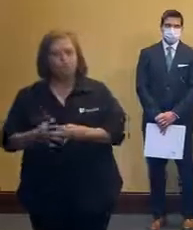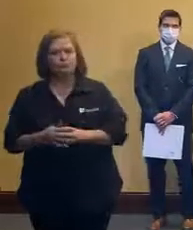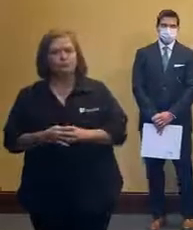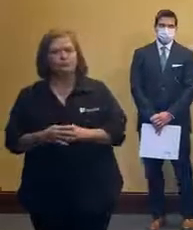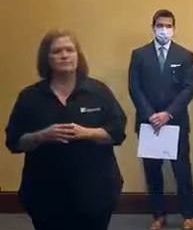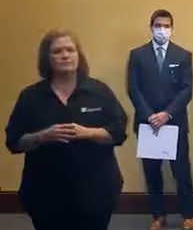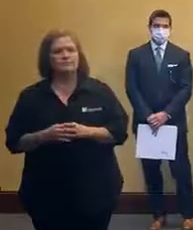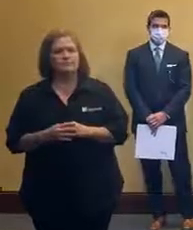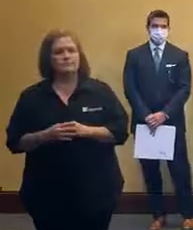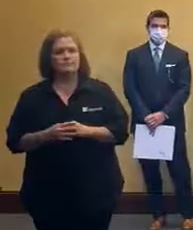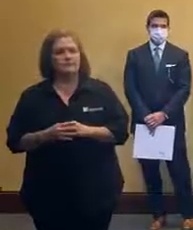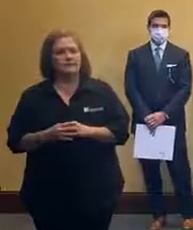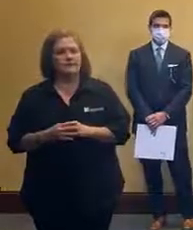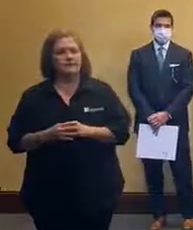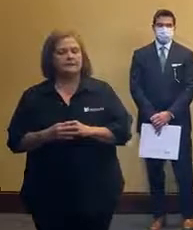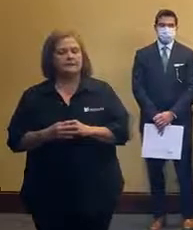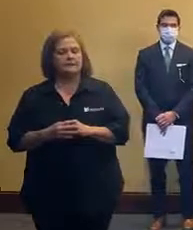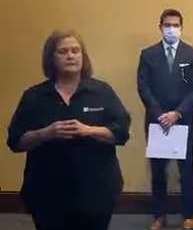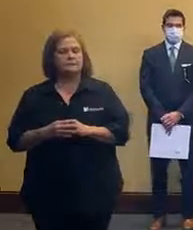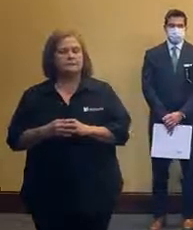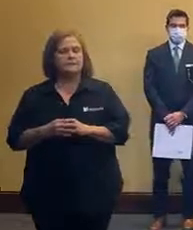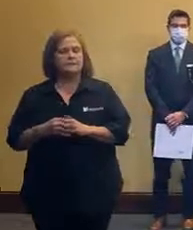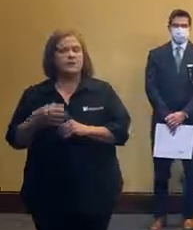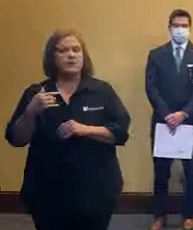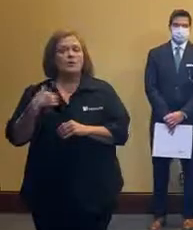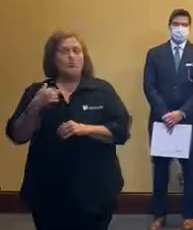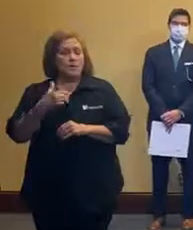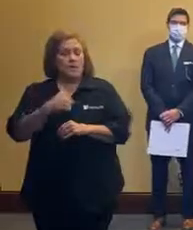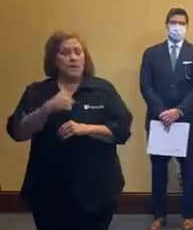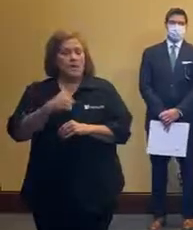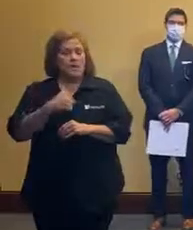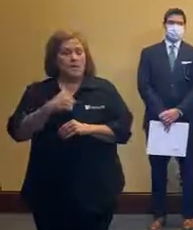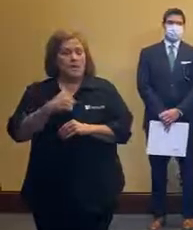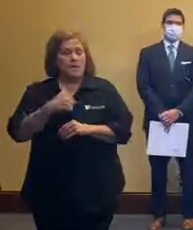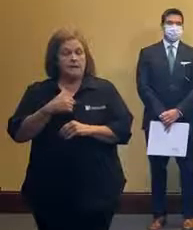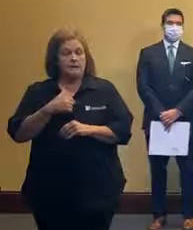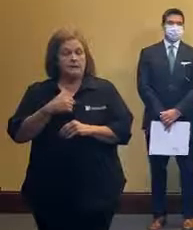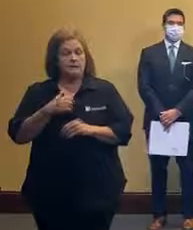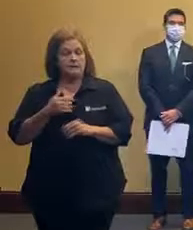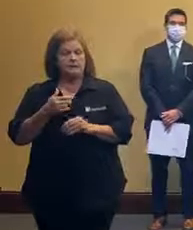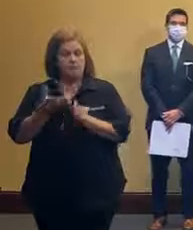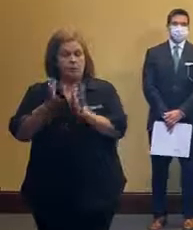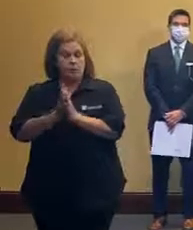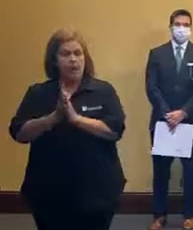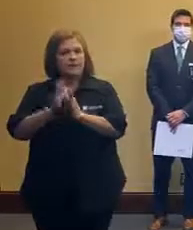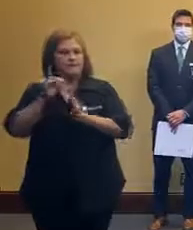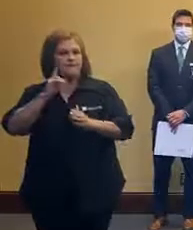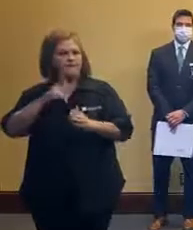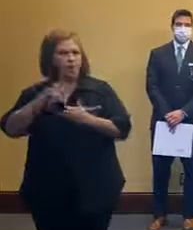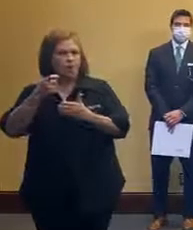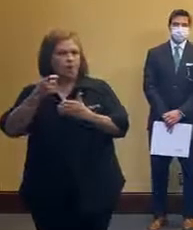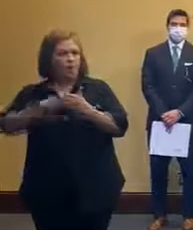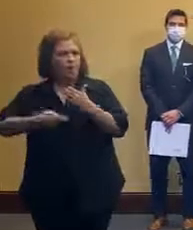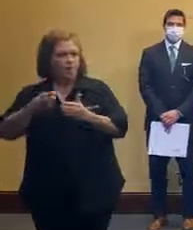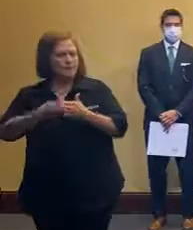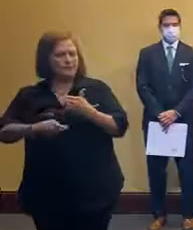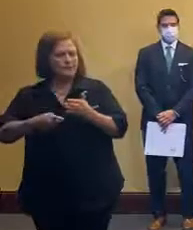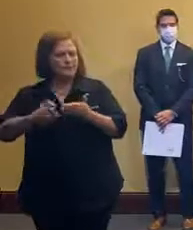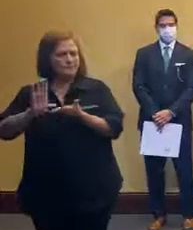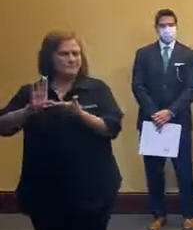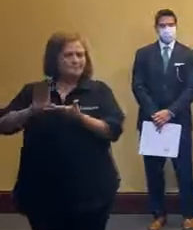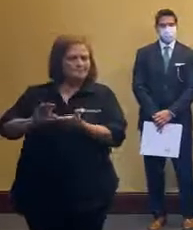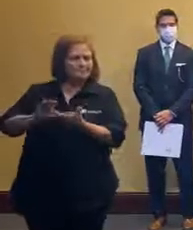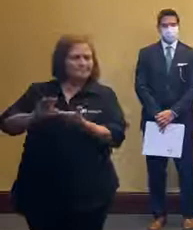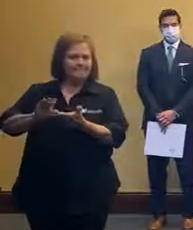We were very adamant of requesting cost reduction plans and strategies from our department